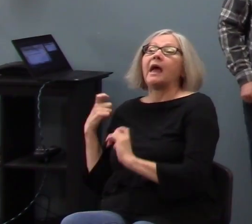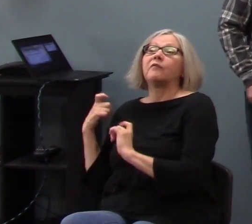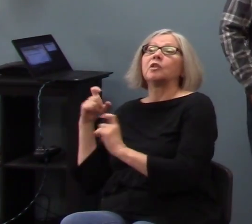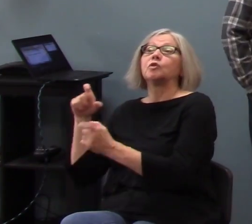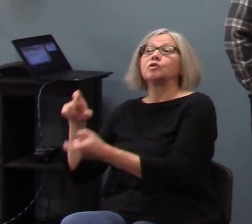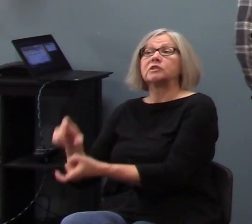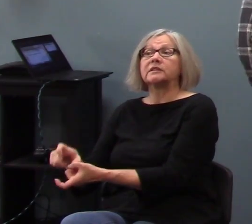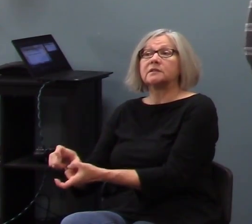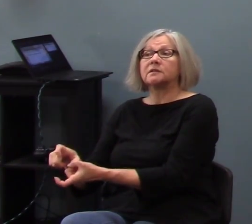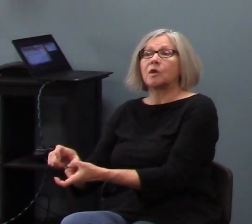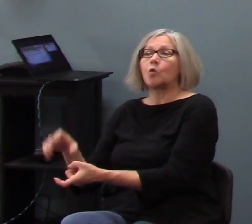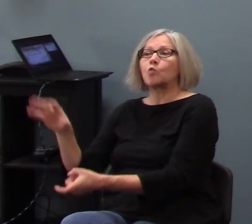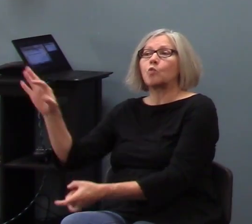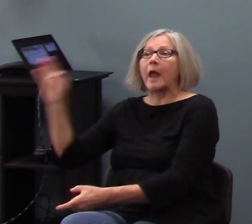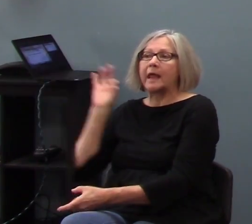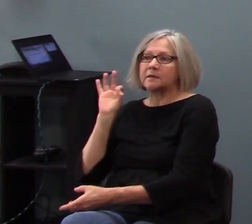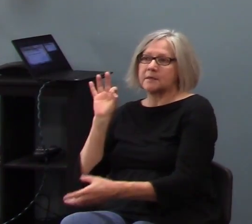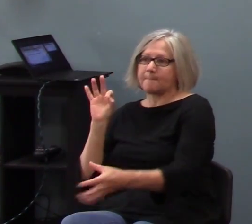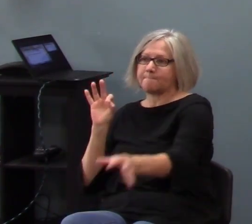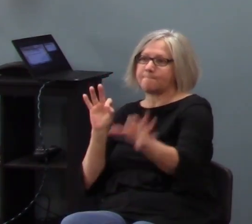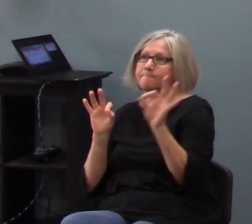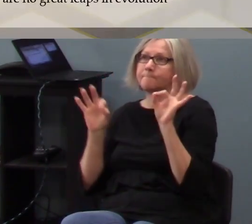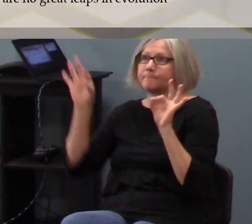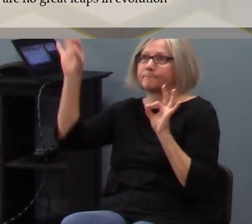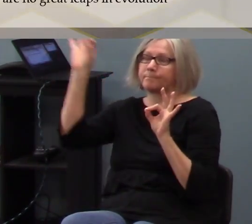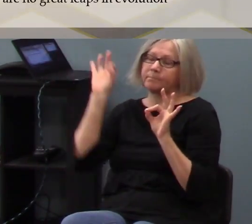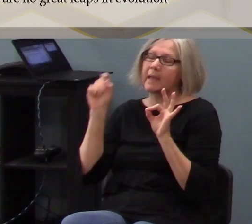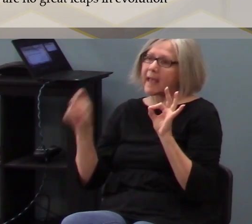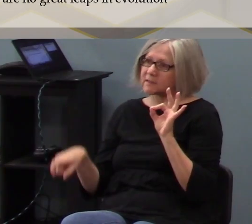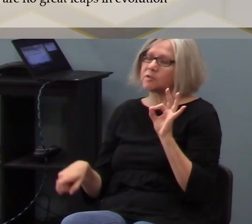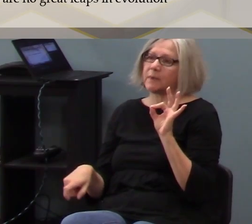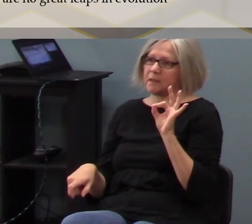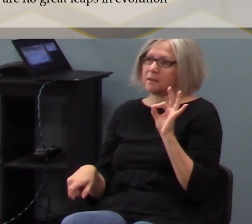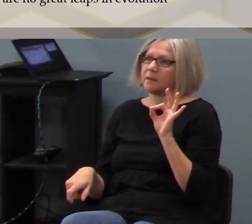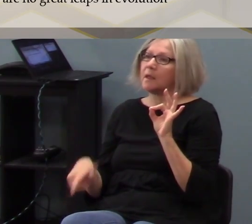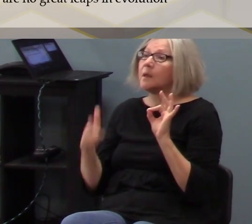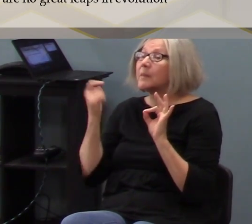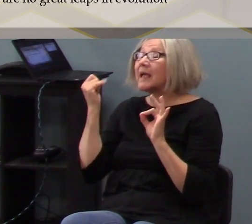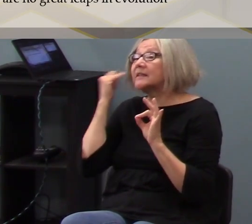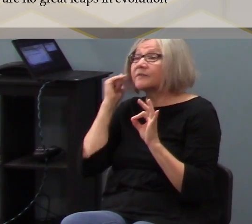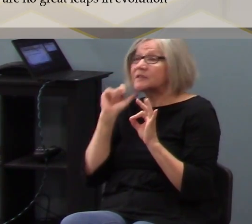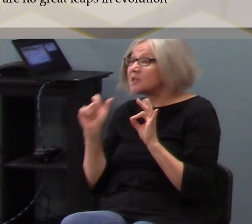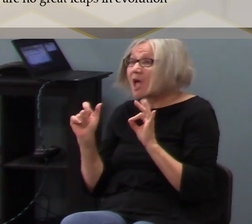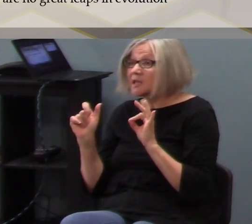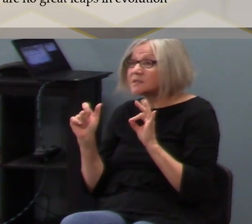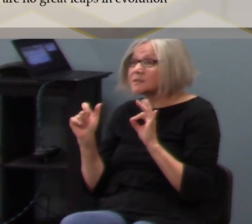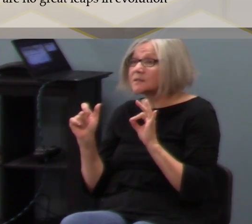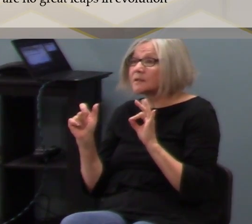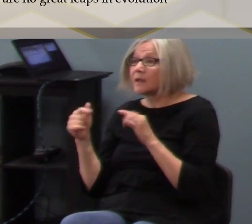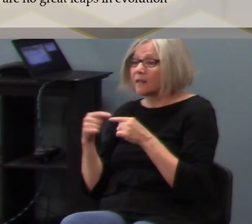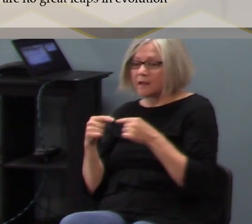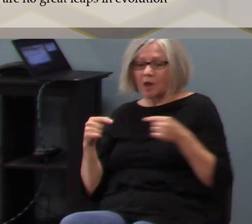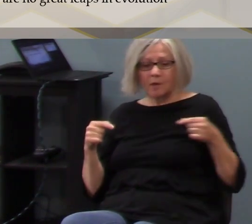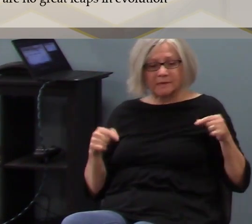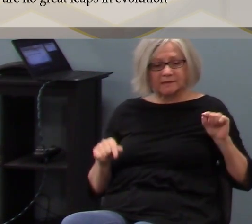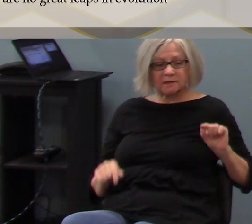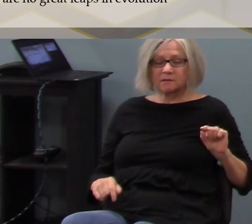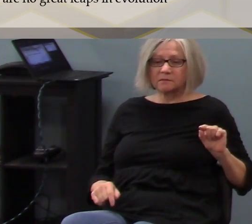Evolution is random. It has to be random. Because, again, if it's not random, the opposite of random